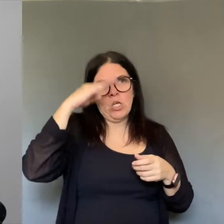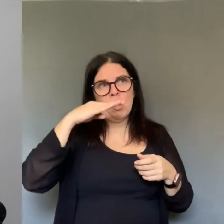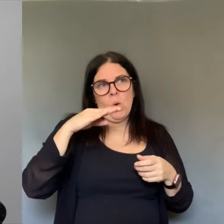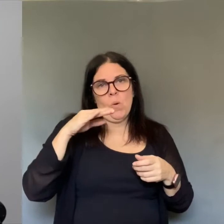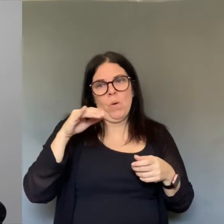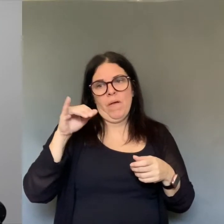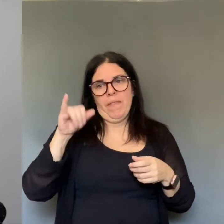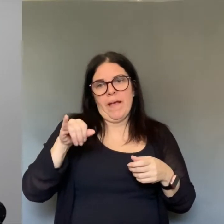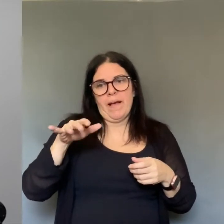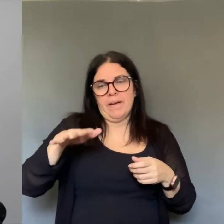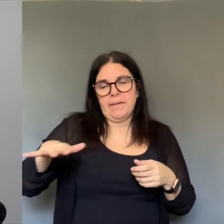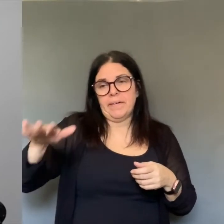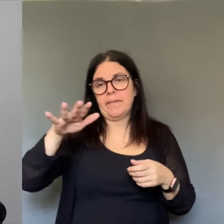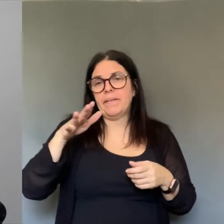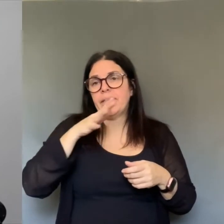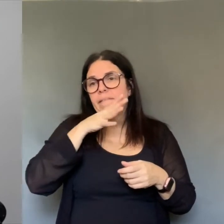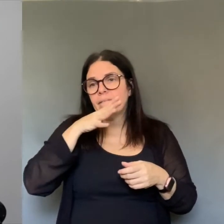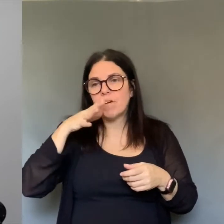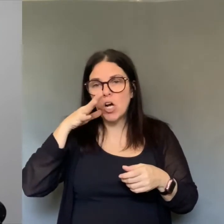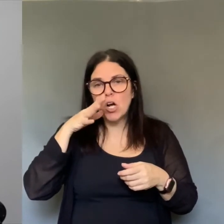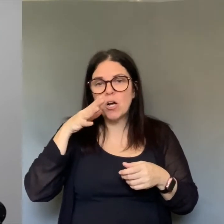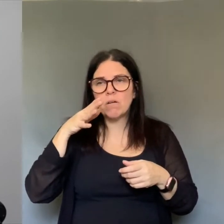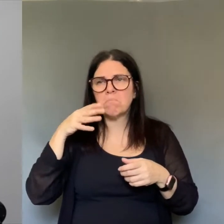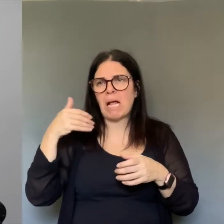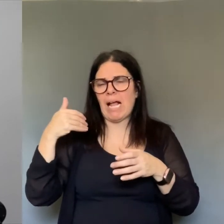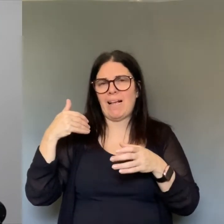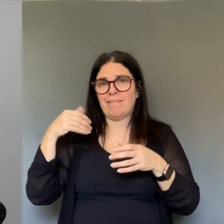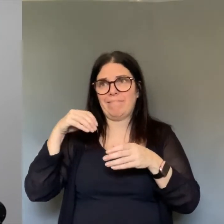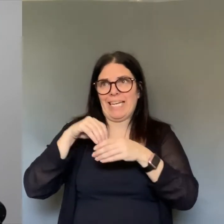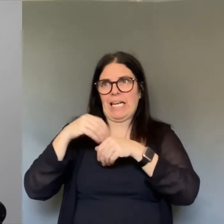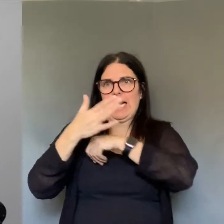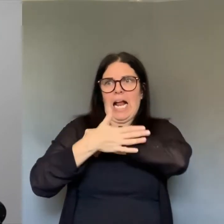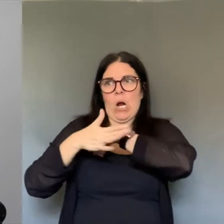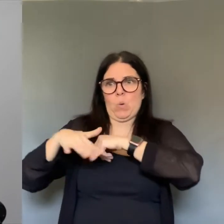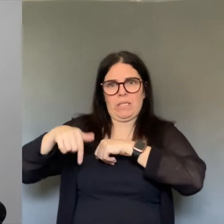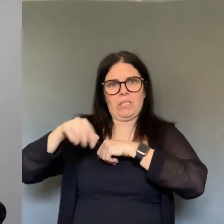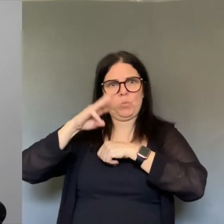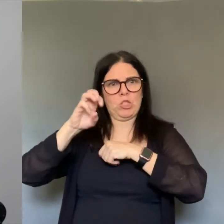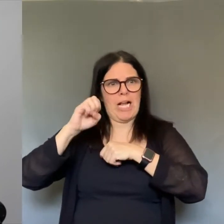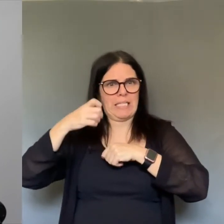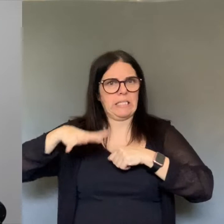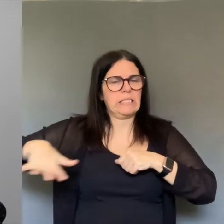needed, we will do that depending on the situation. As you know,